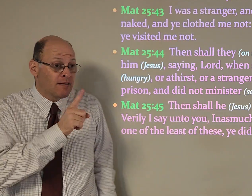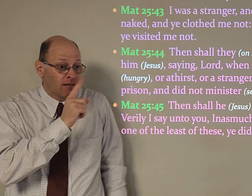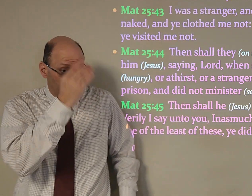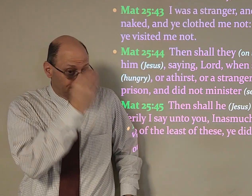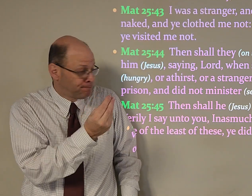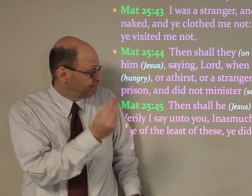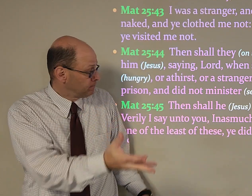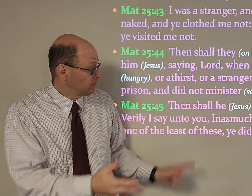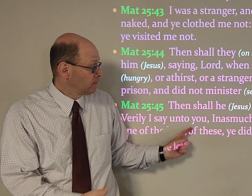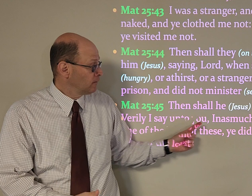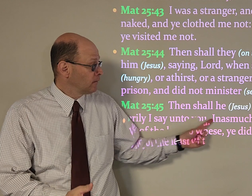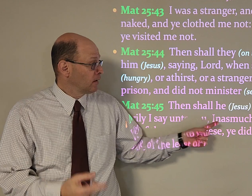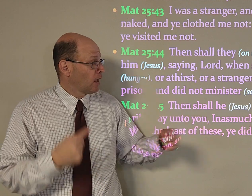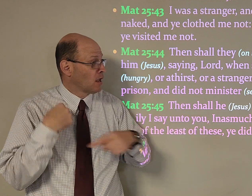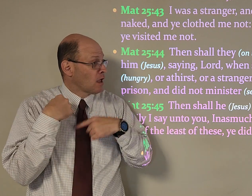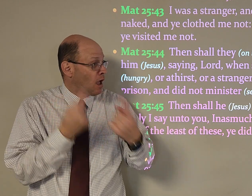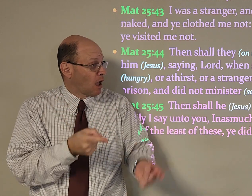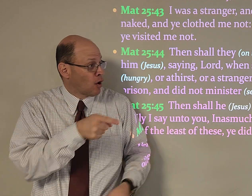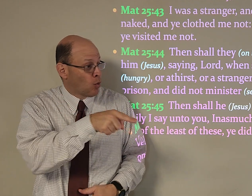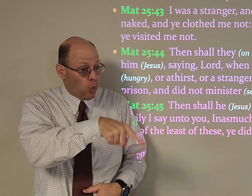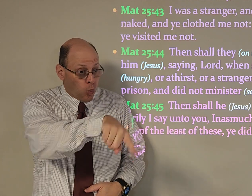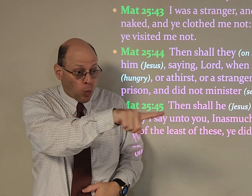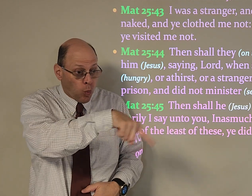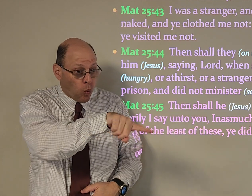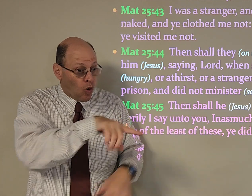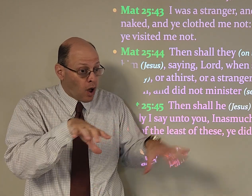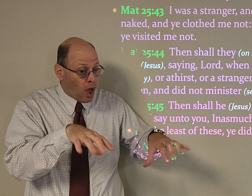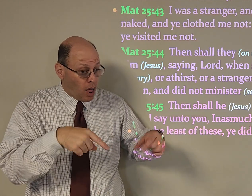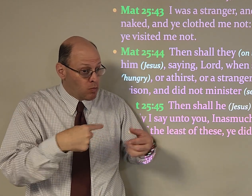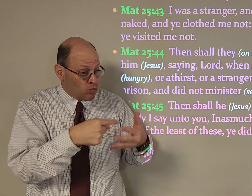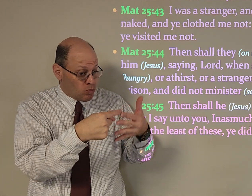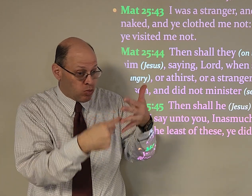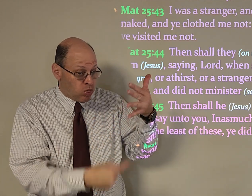Then shall he answer them, saying,